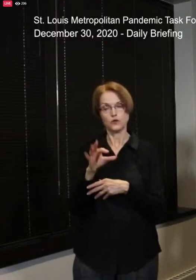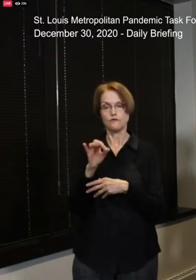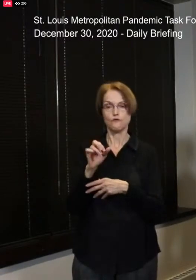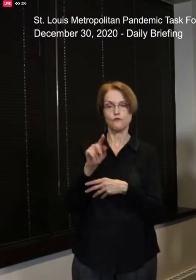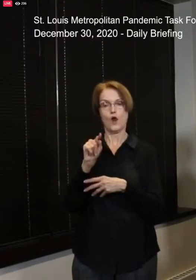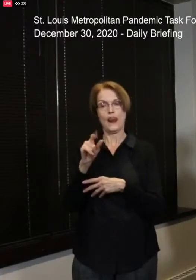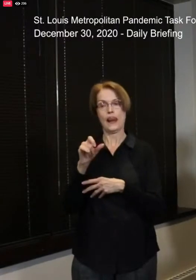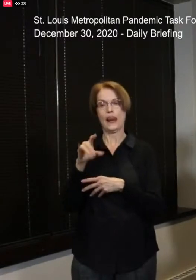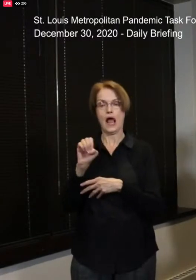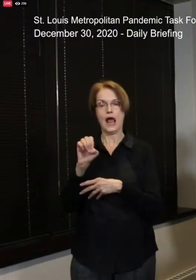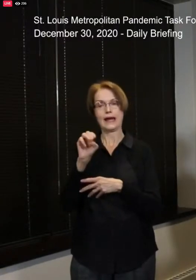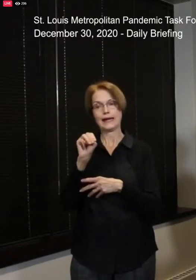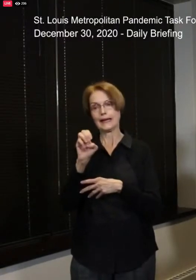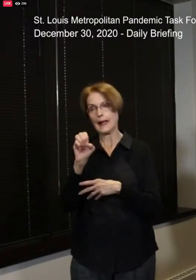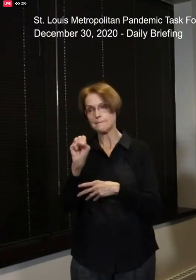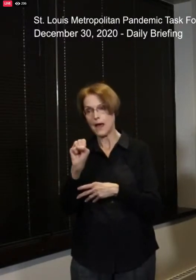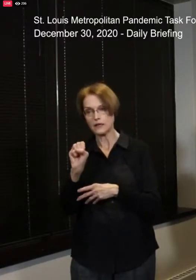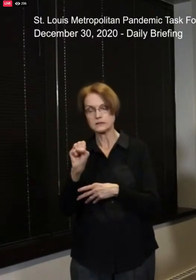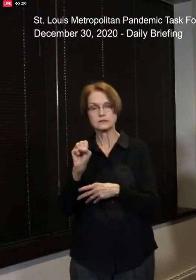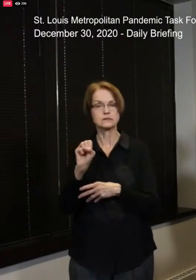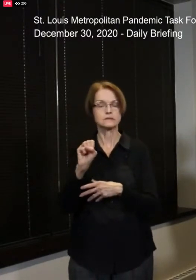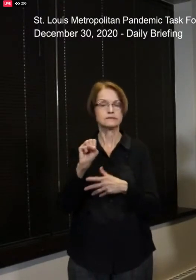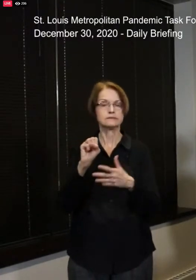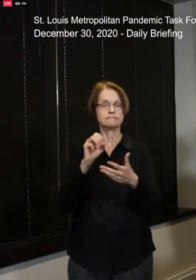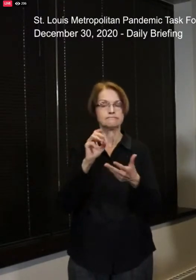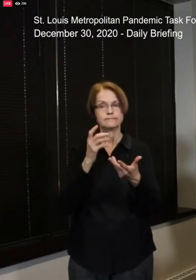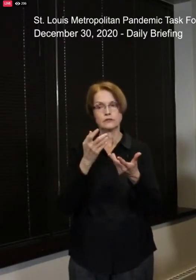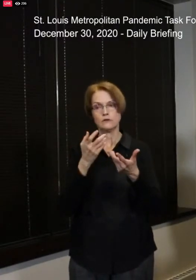EMS workers, to be higher priority as well.